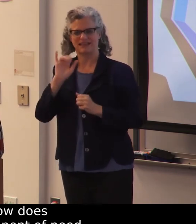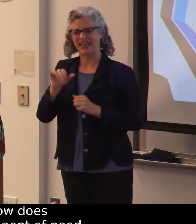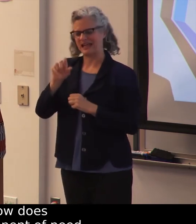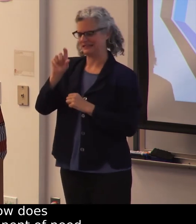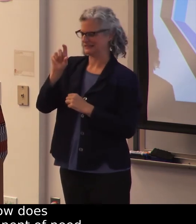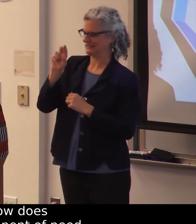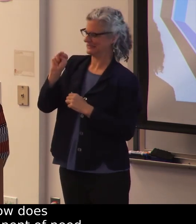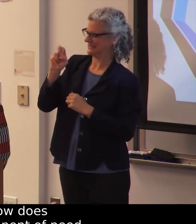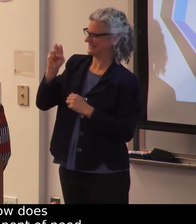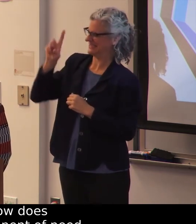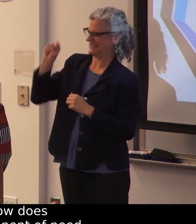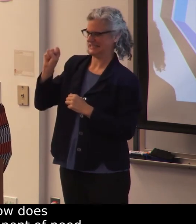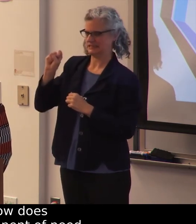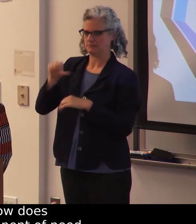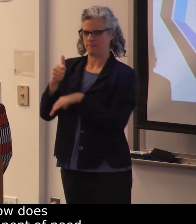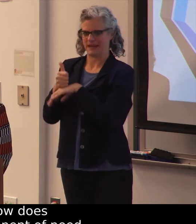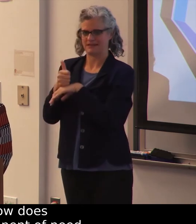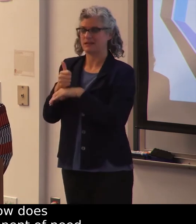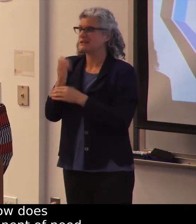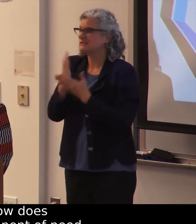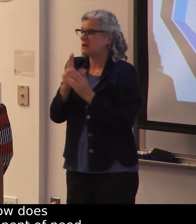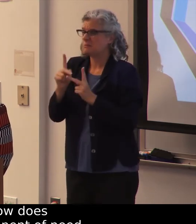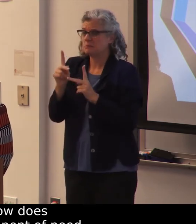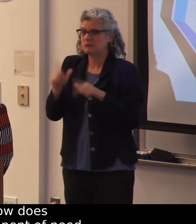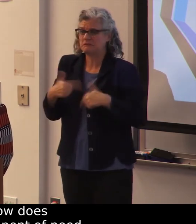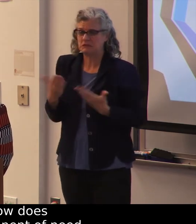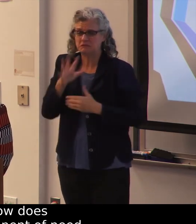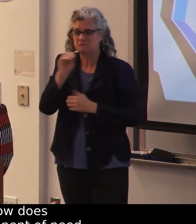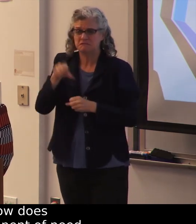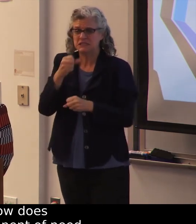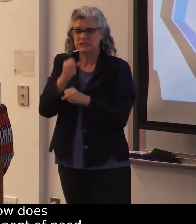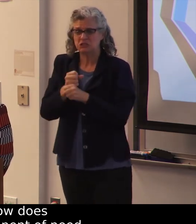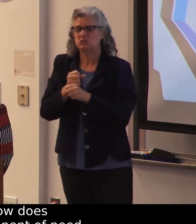learned the language, but only to the extent they needed it, and not beyond that.